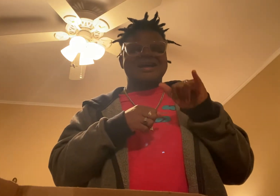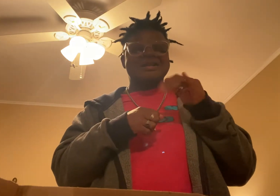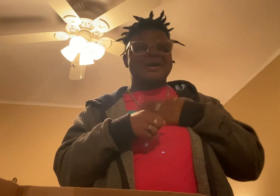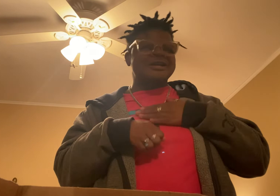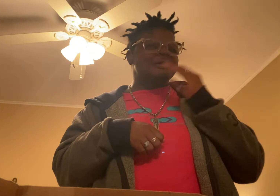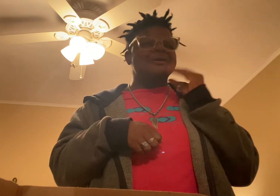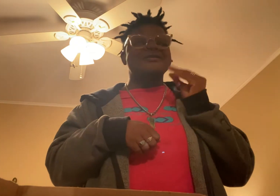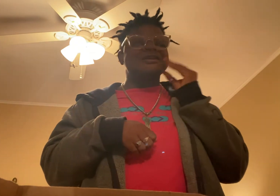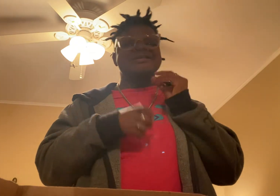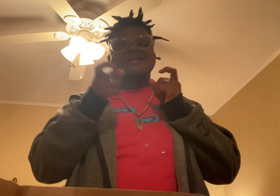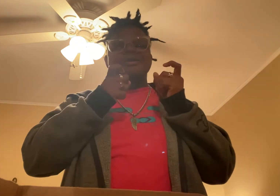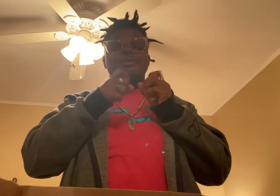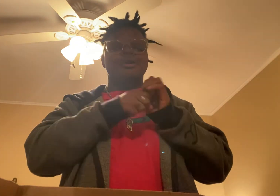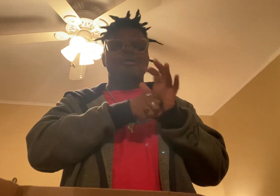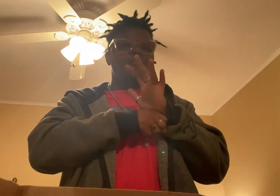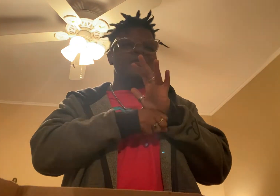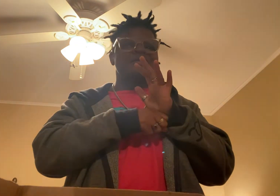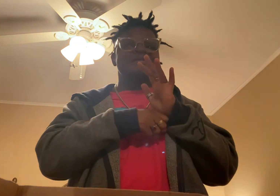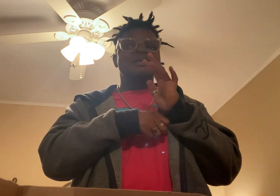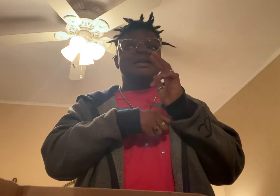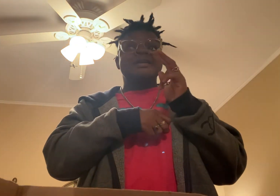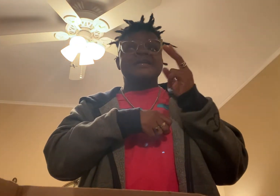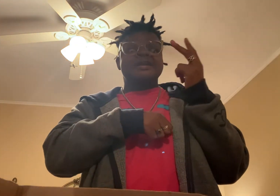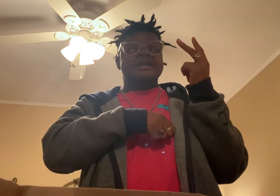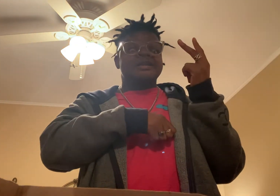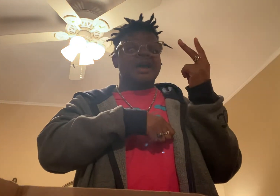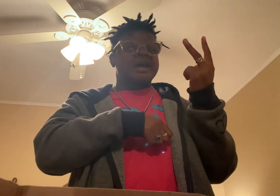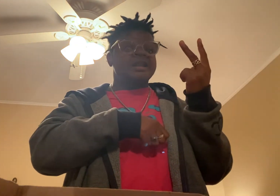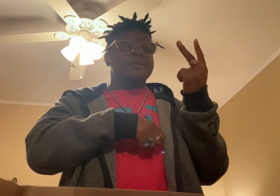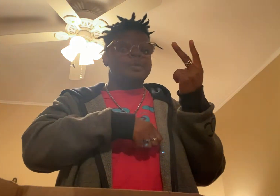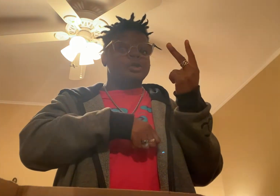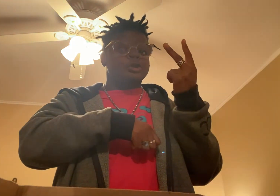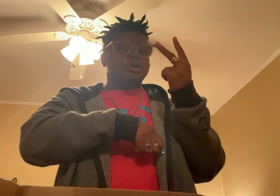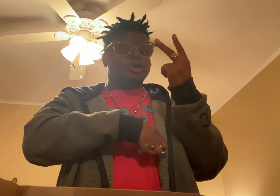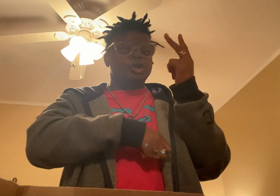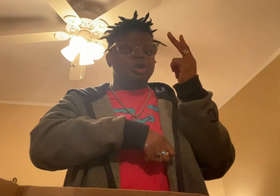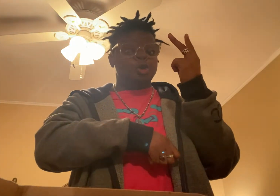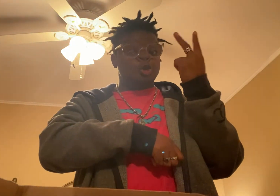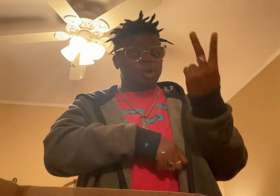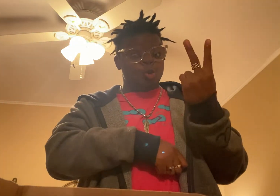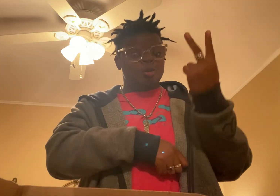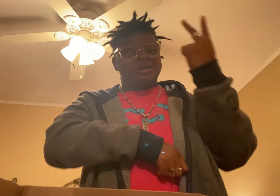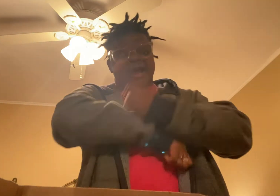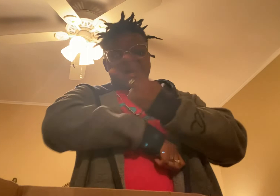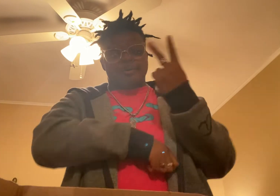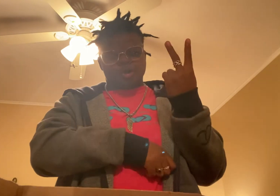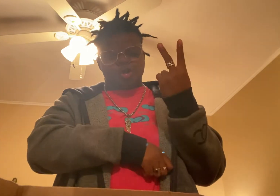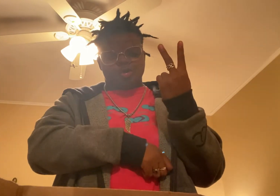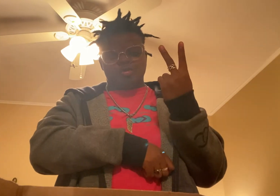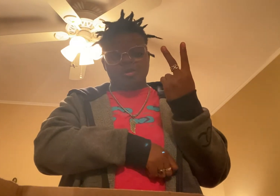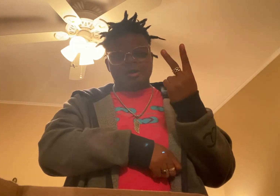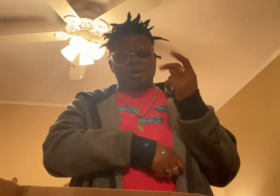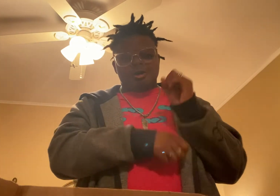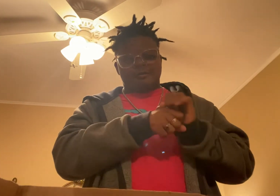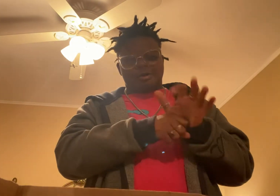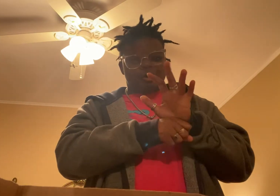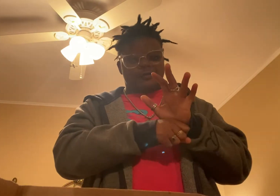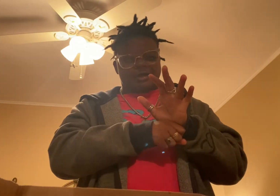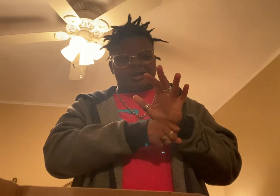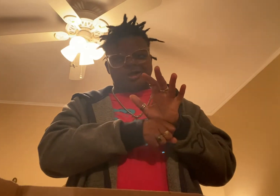my experience dealing with COVID. So this is day number 2 for COVID, and I'm